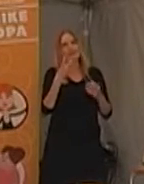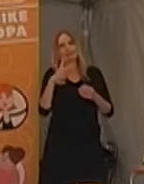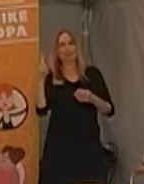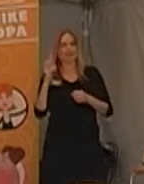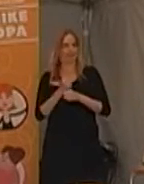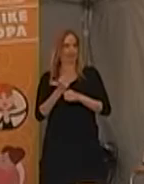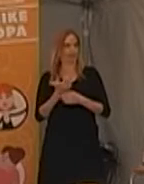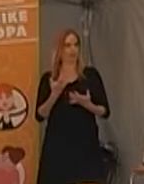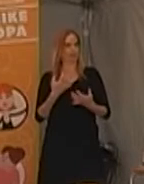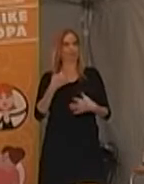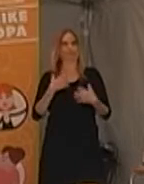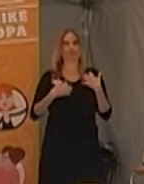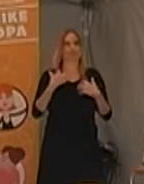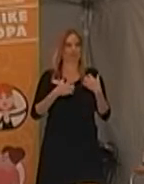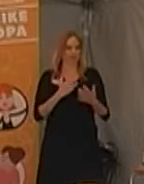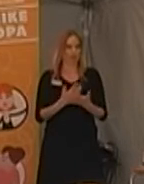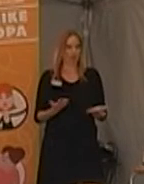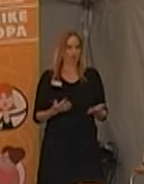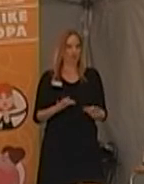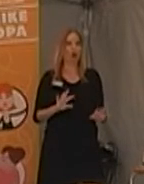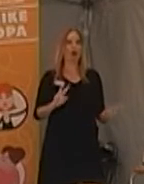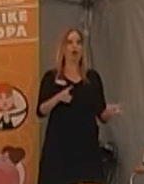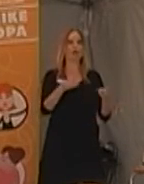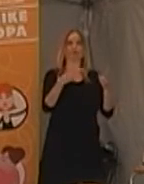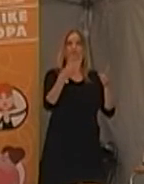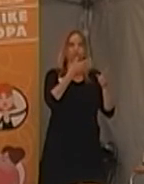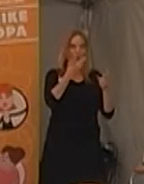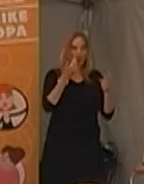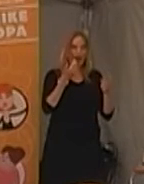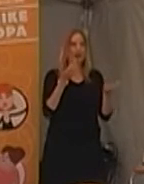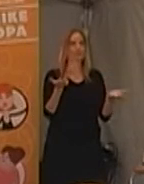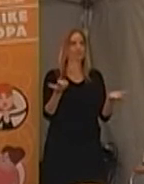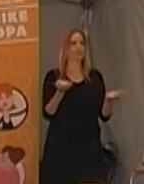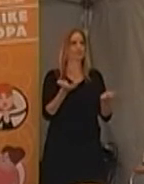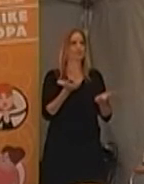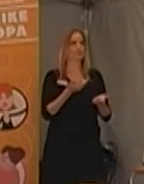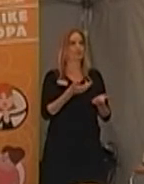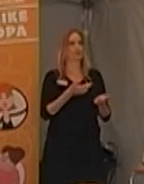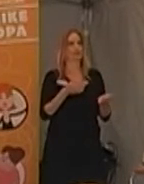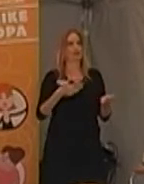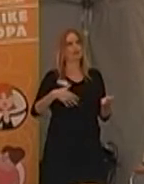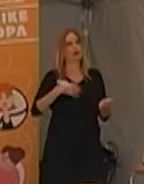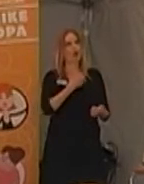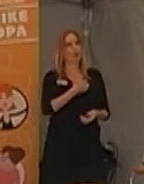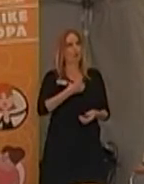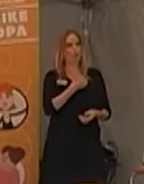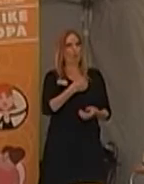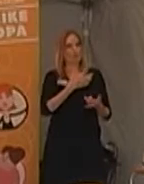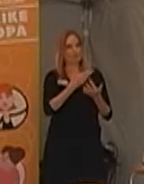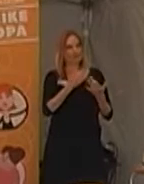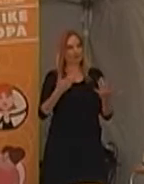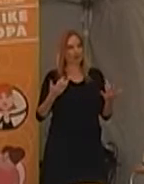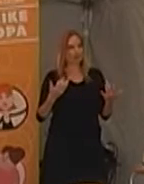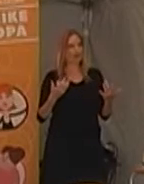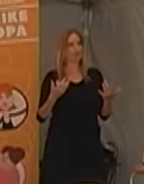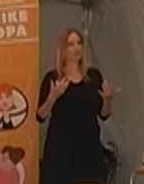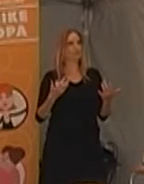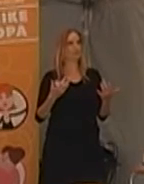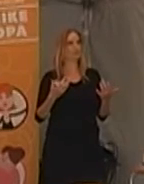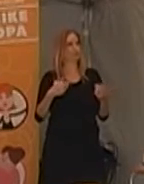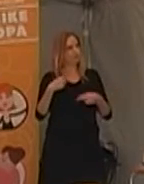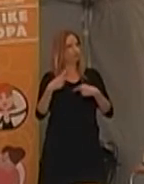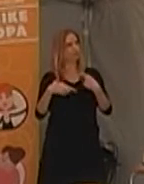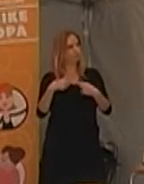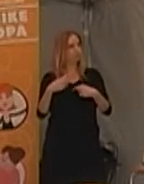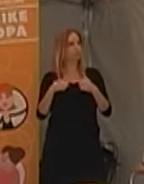stressed. As long as there are no fire on this stage, and as long as these important things that takes care of the important things in